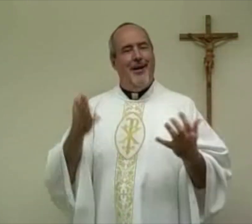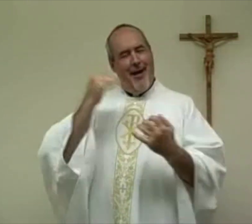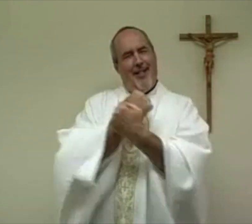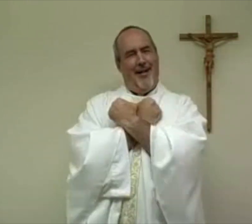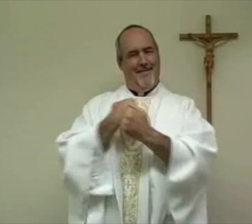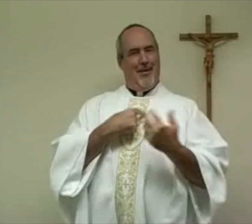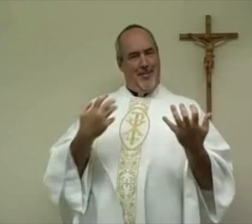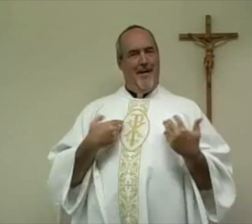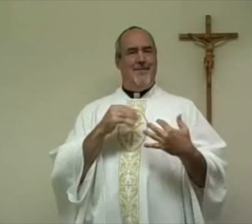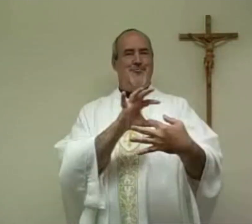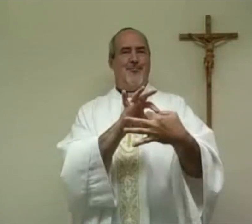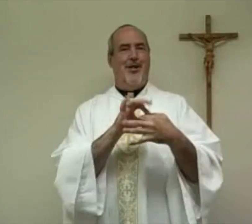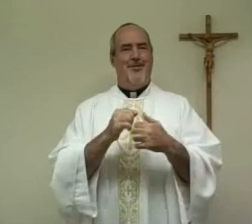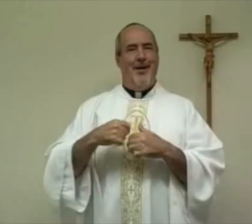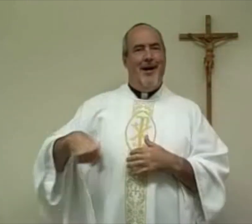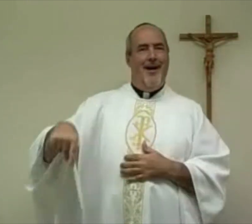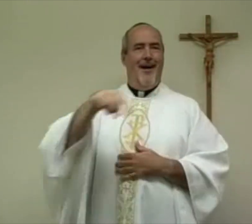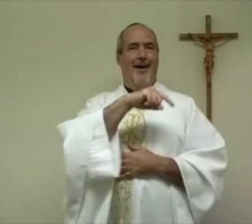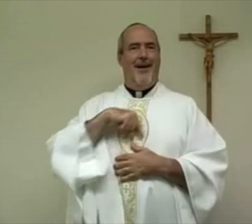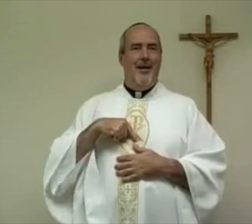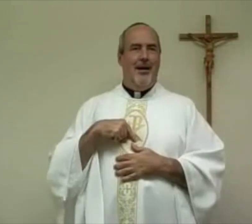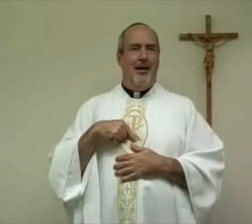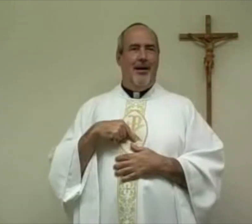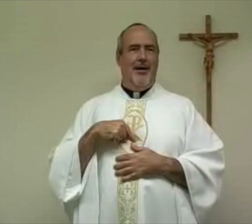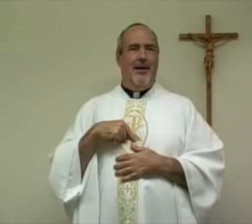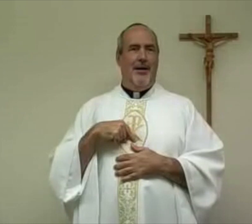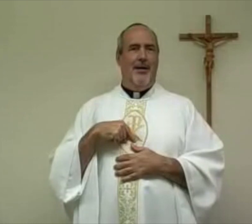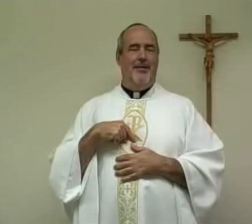and to really connect with him. He wants to love us, wants us to love